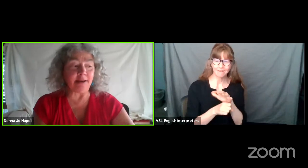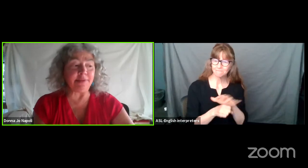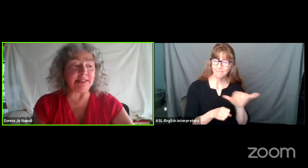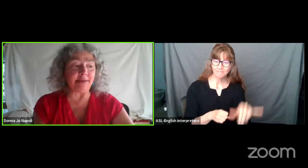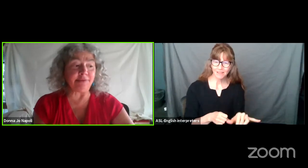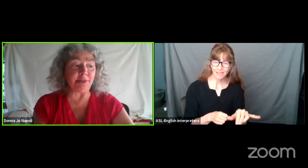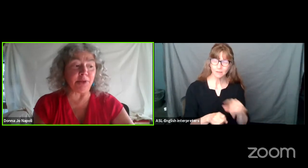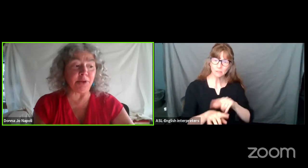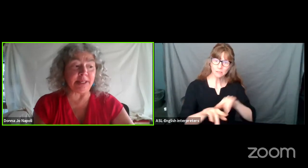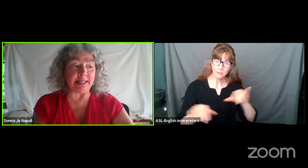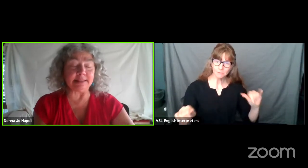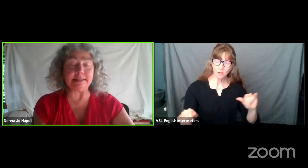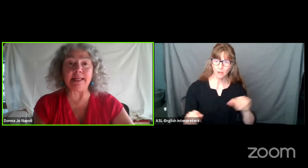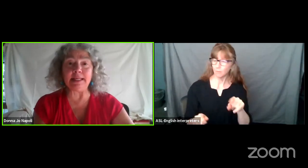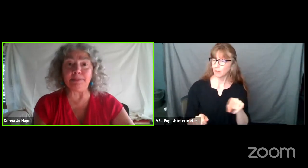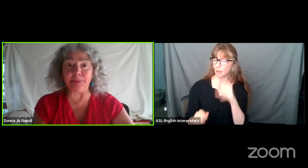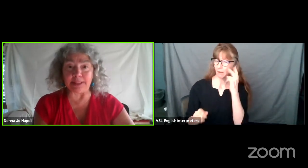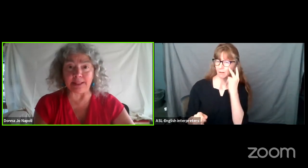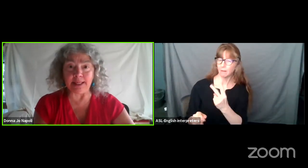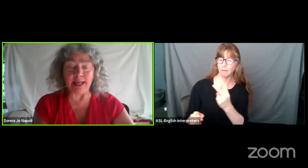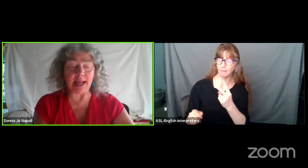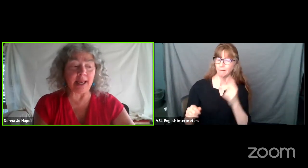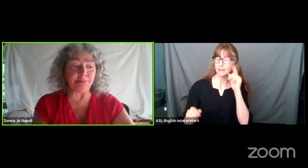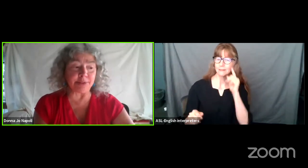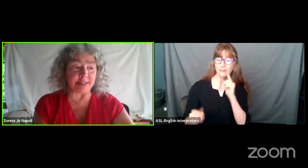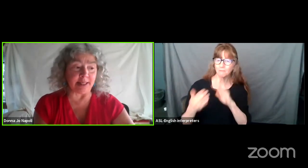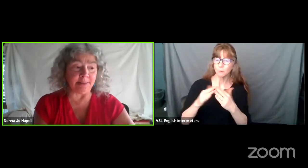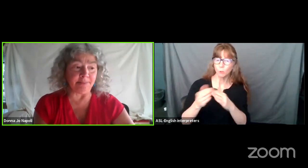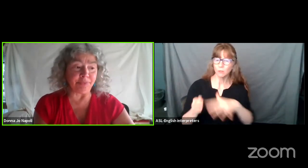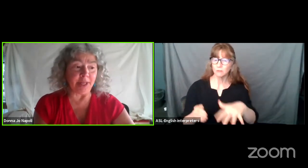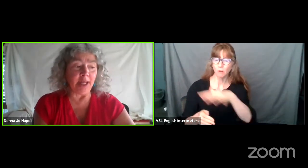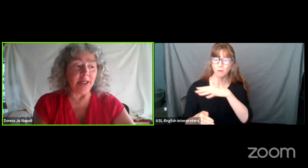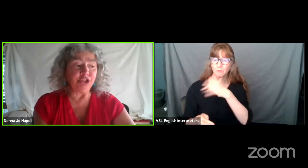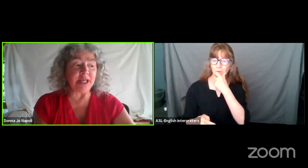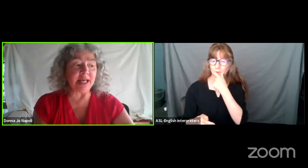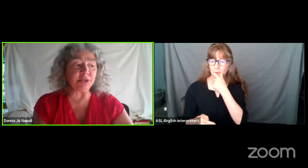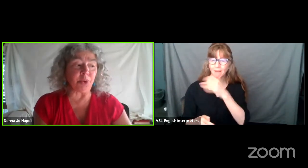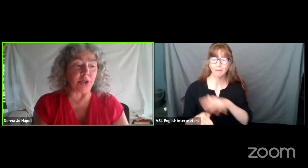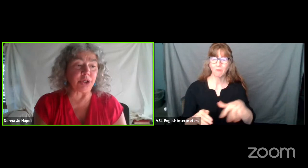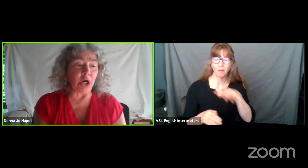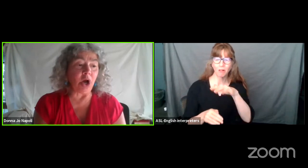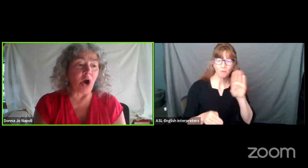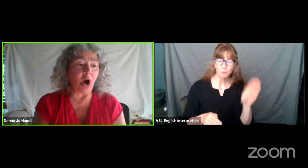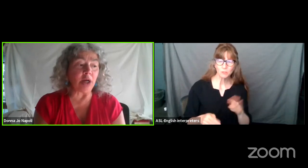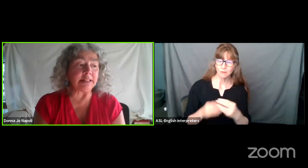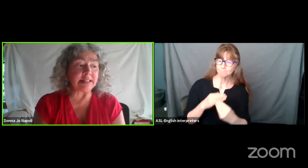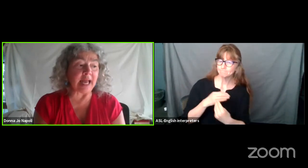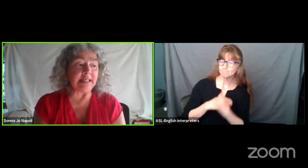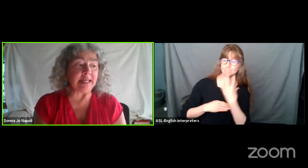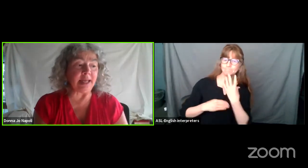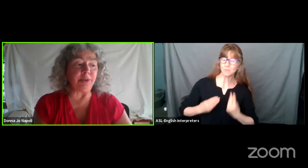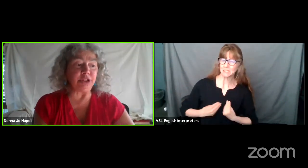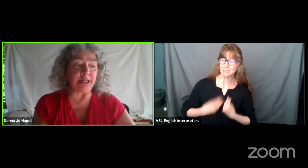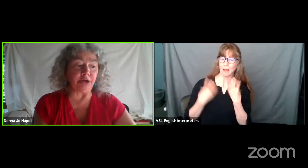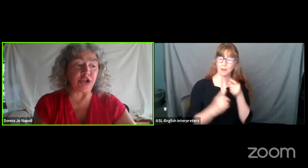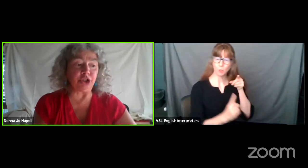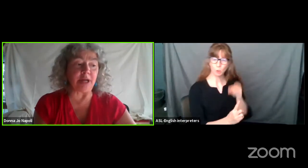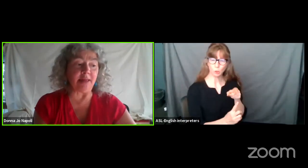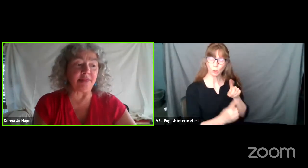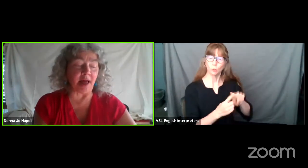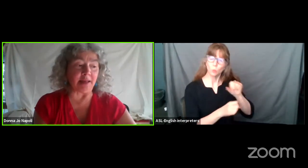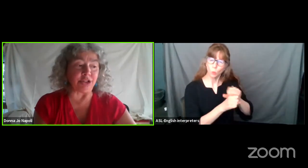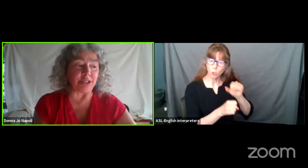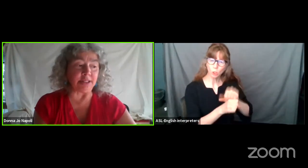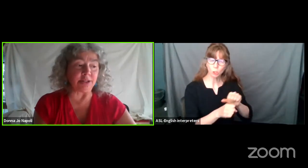creativity of the deaf communities in Britain and Brazil, she has worked on sign language